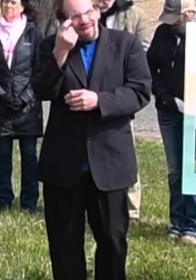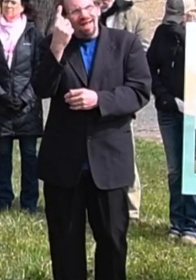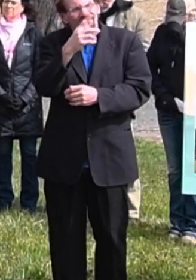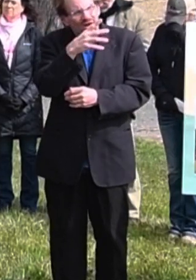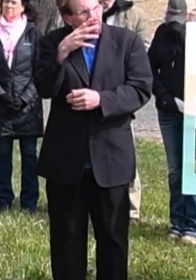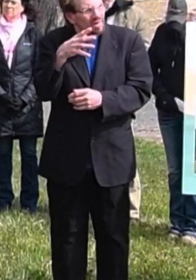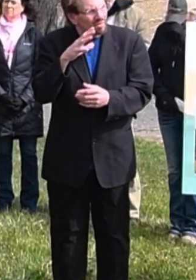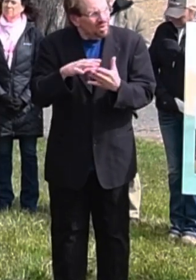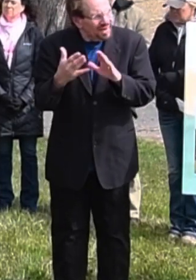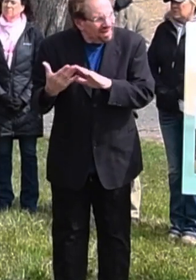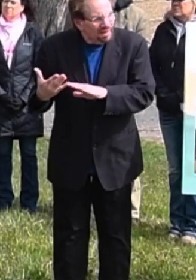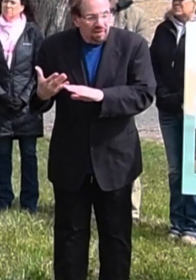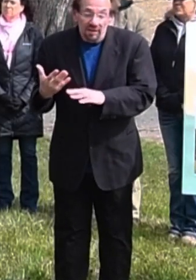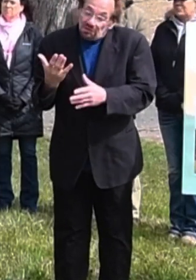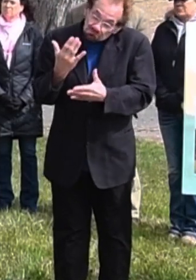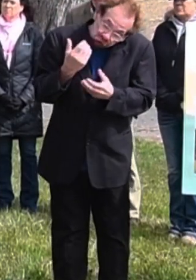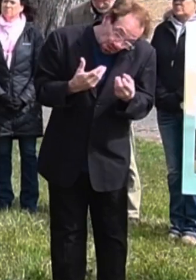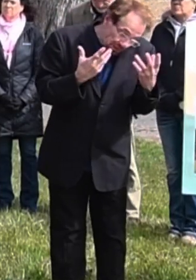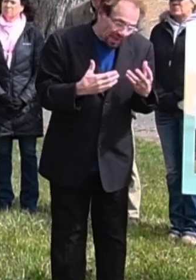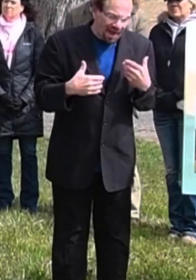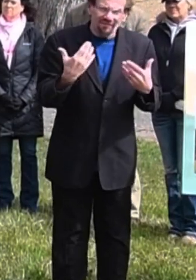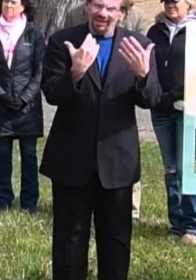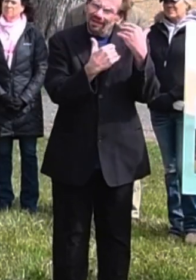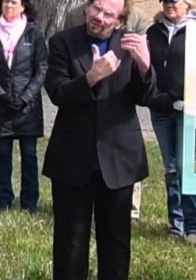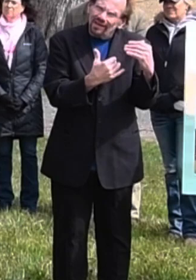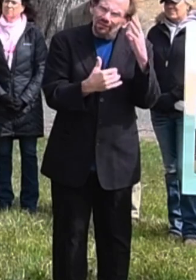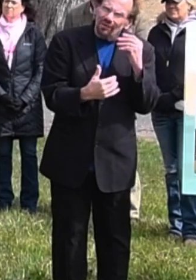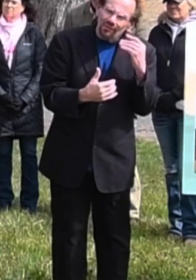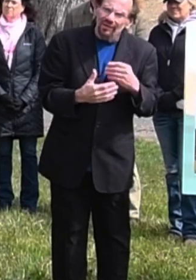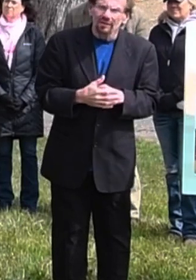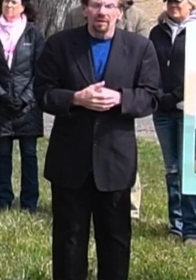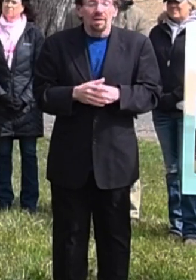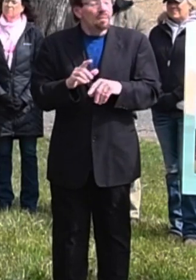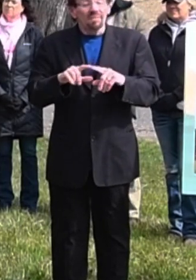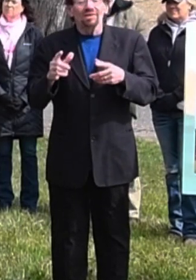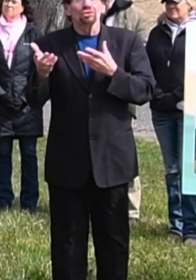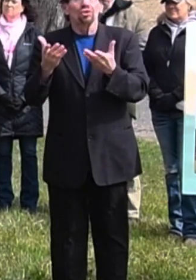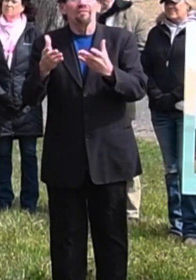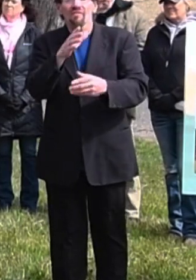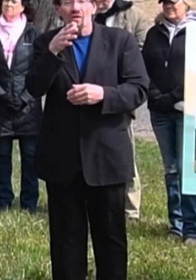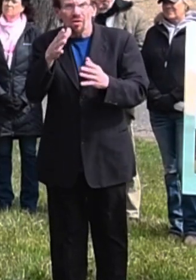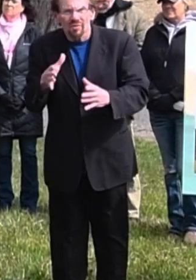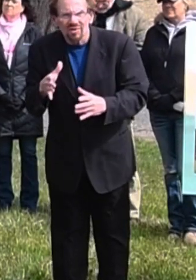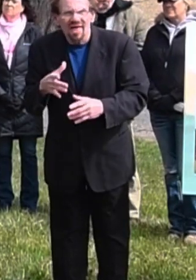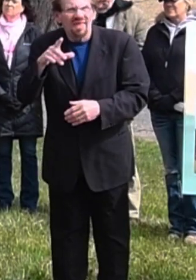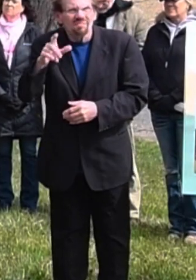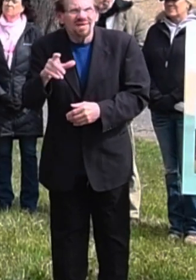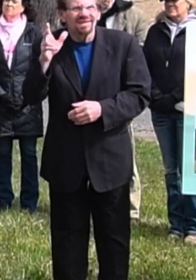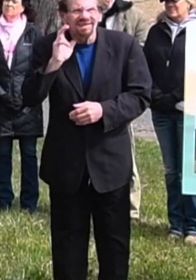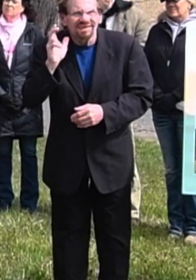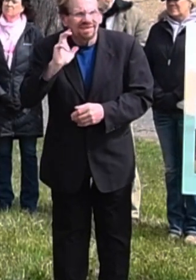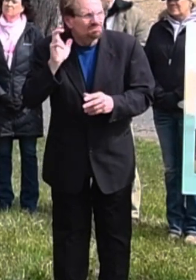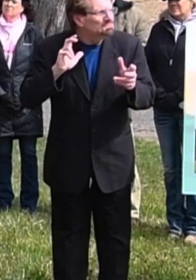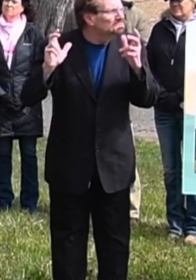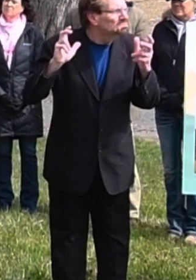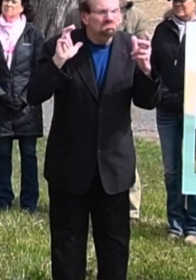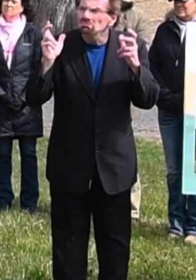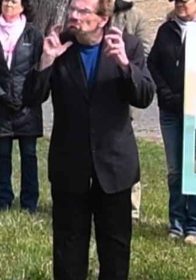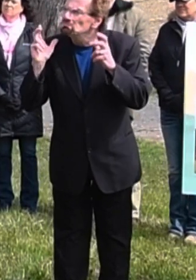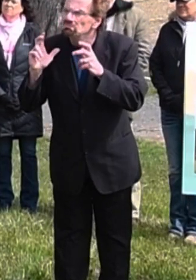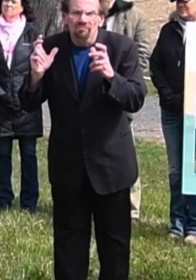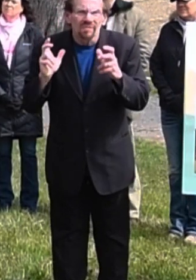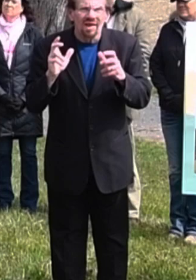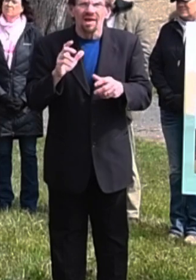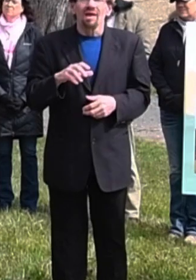limited experience with agriculture, and to serve our farmers, they need to take the time to listen to them. County Executive